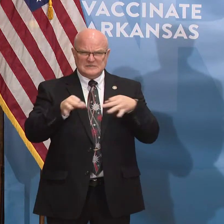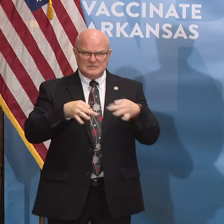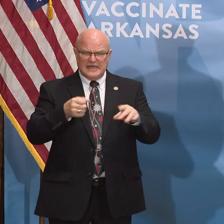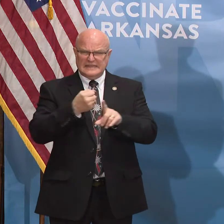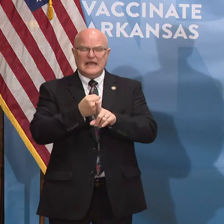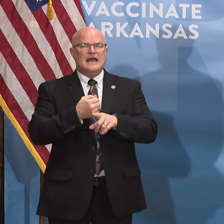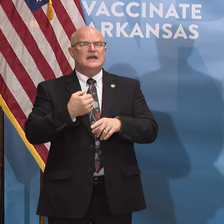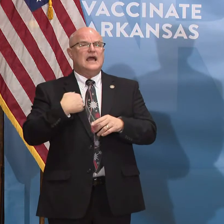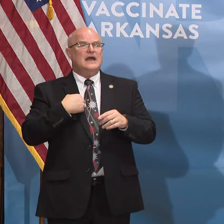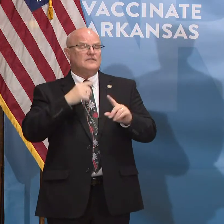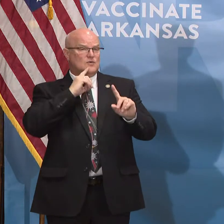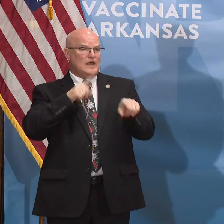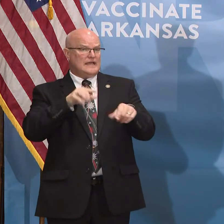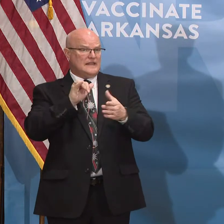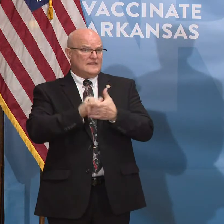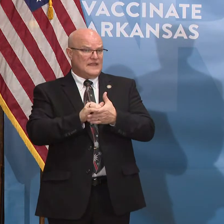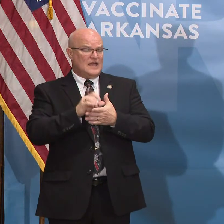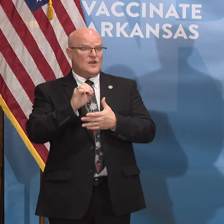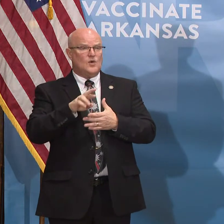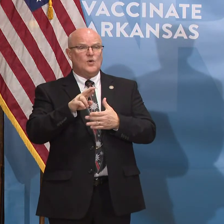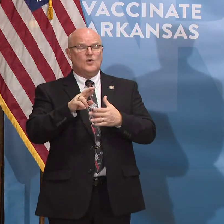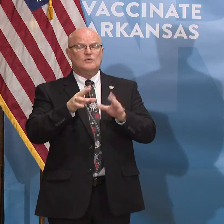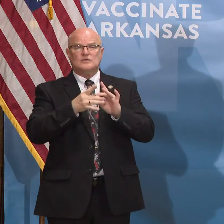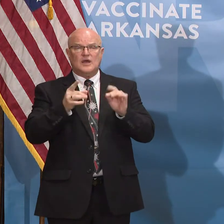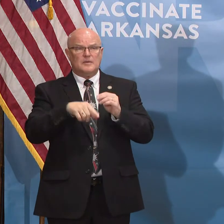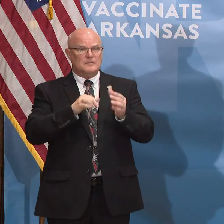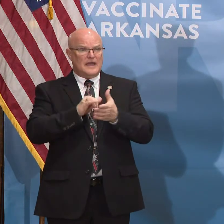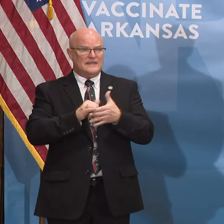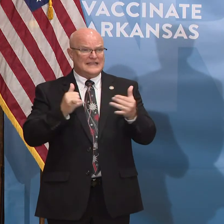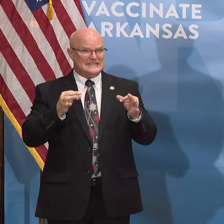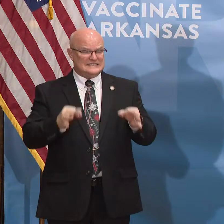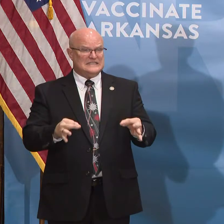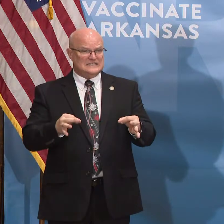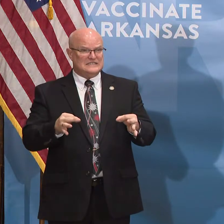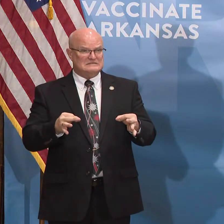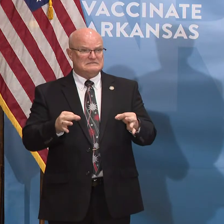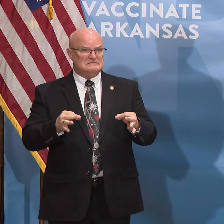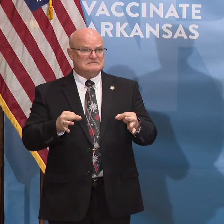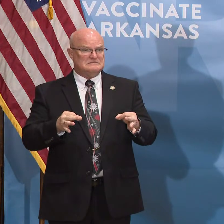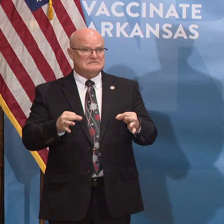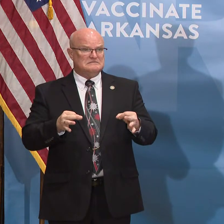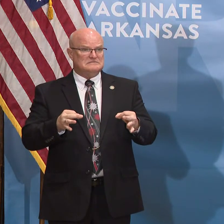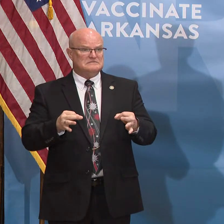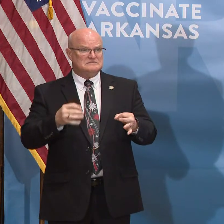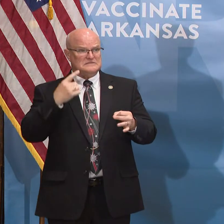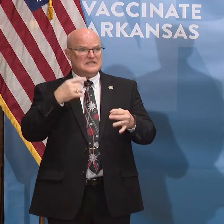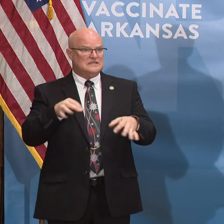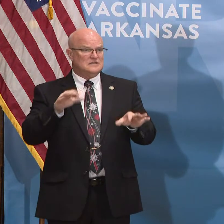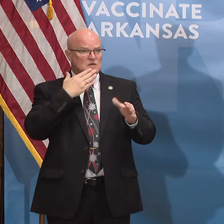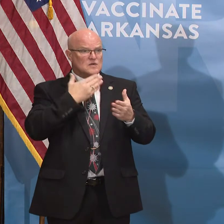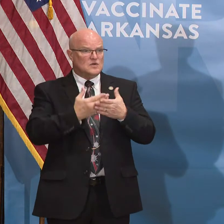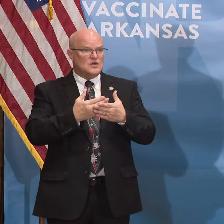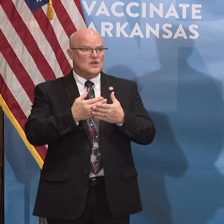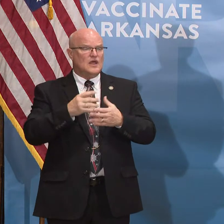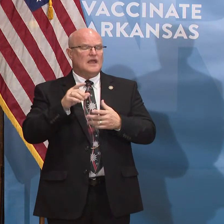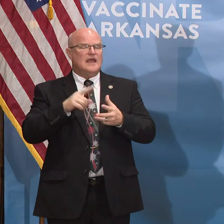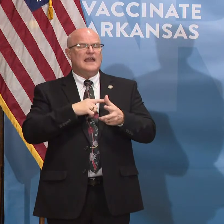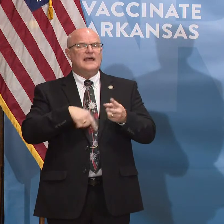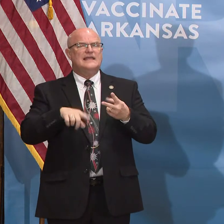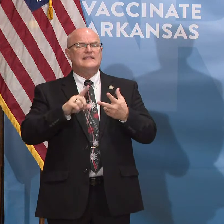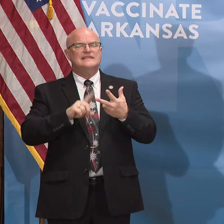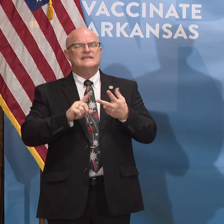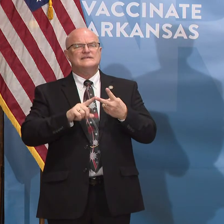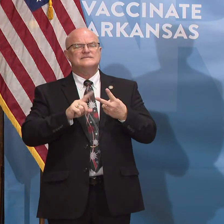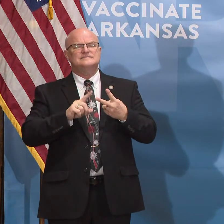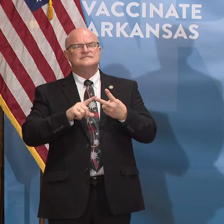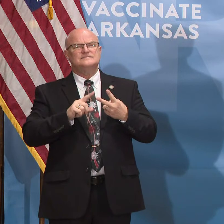there. I guess, do you have any reaction to that or comment about that decision? Was that a disappointment? And then I guess